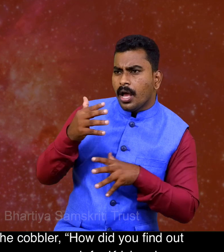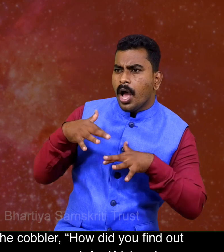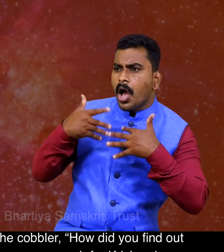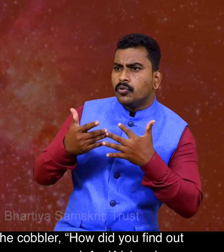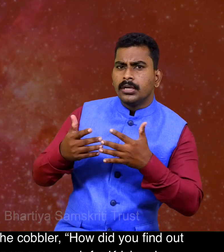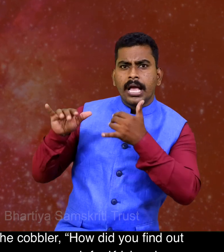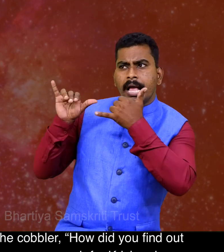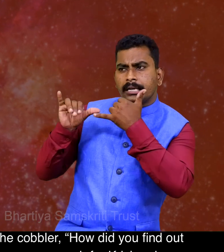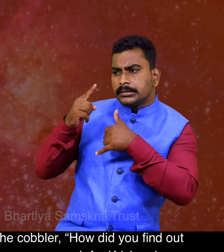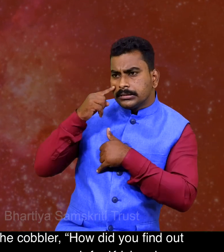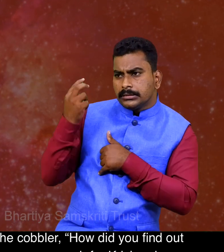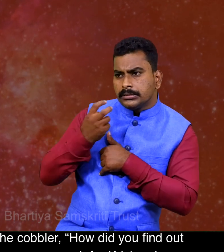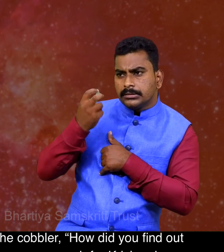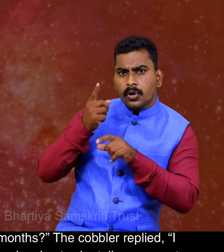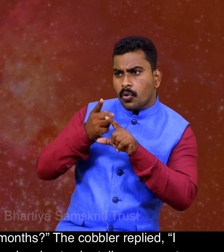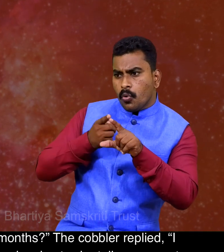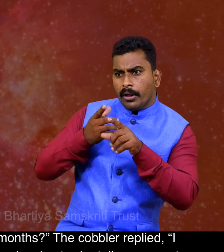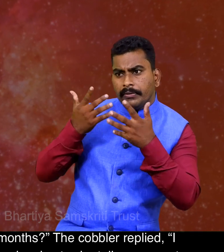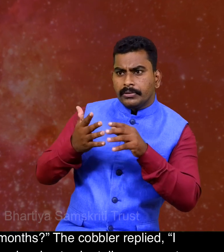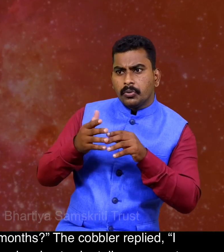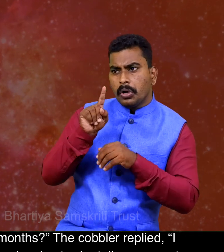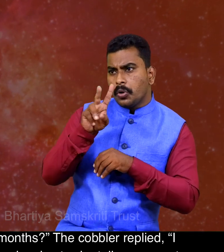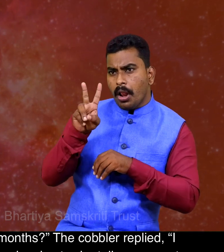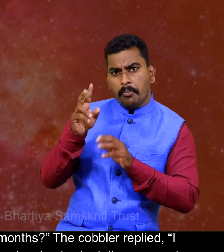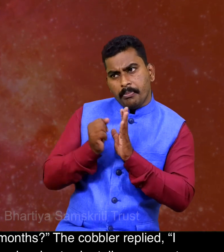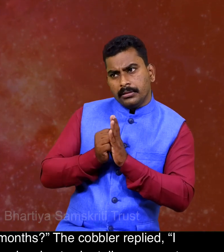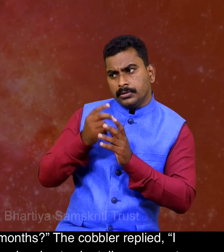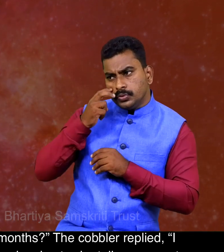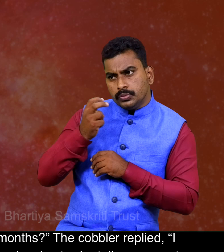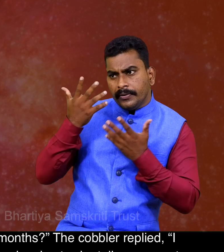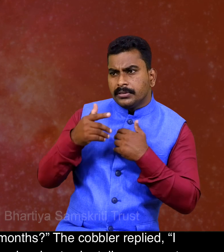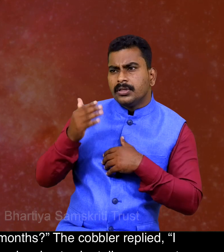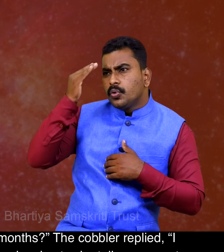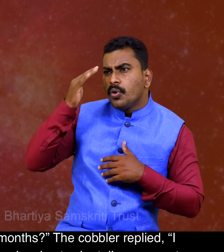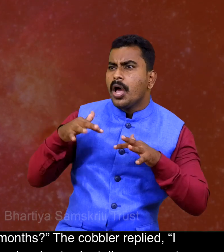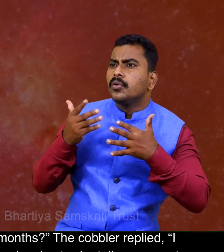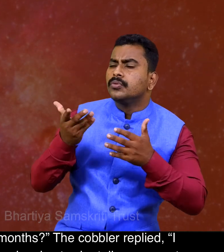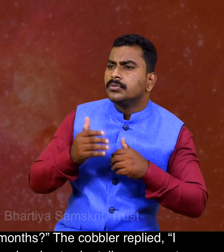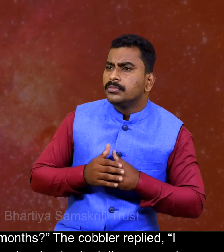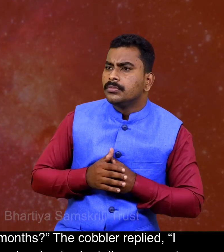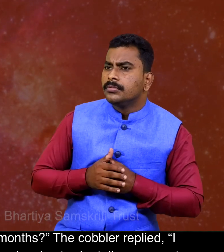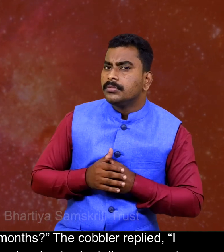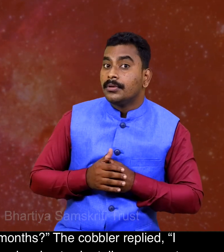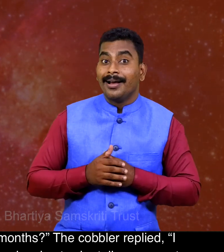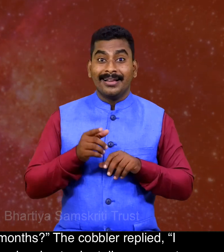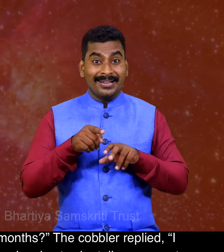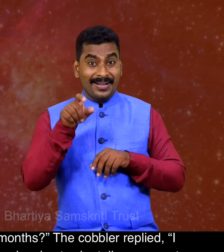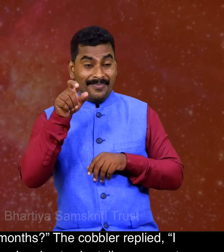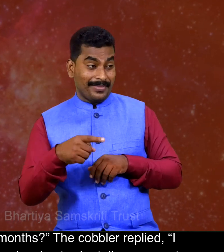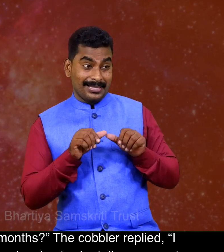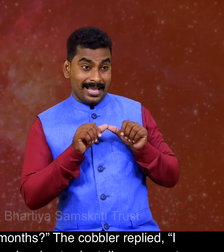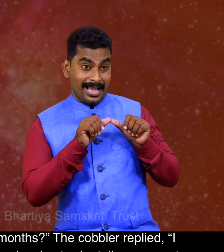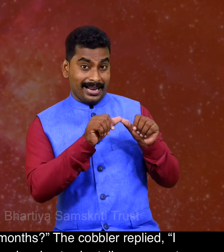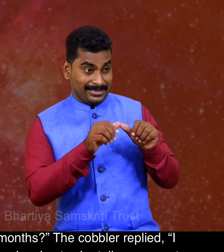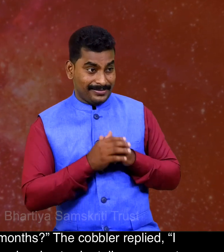up my search for Krishna in a mere 12 months?" The cobbler replied, I